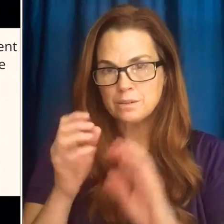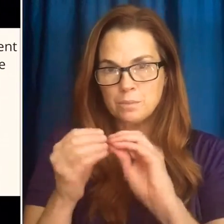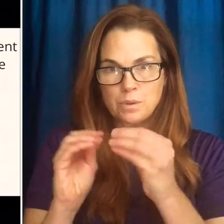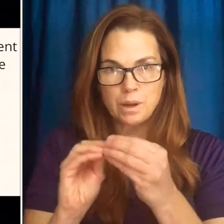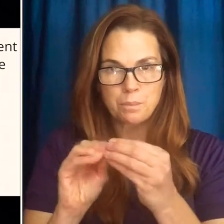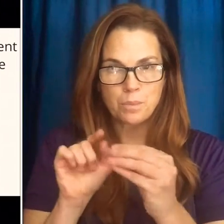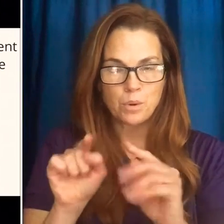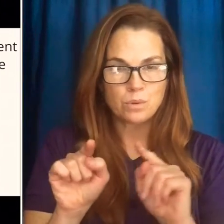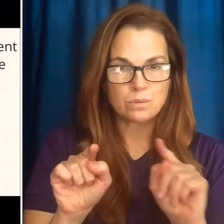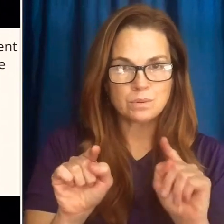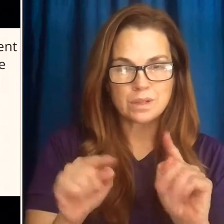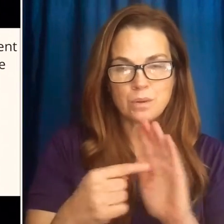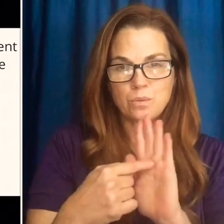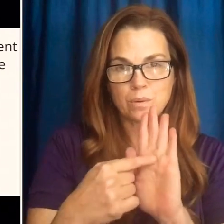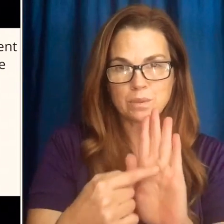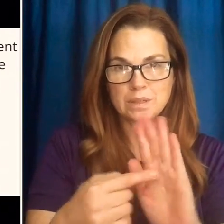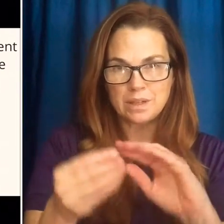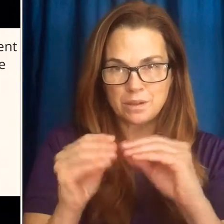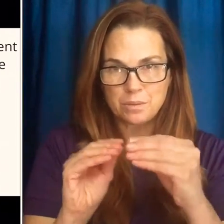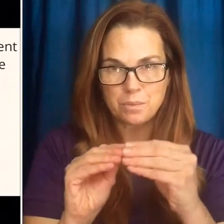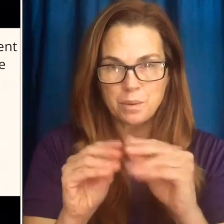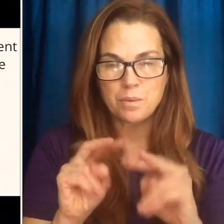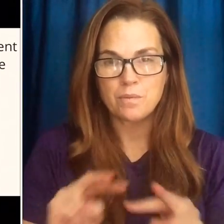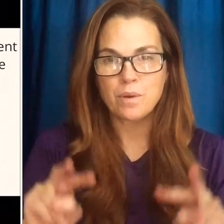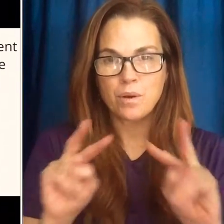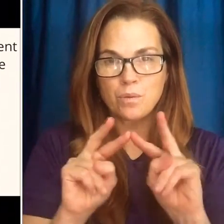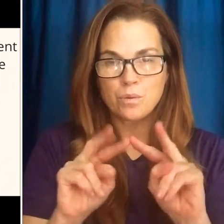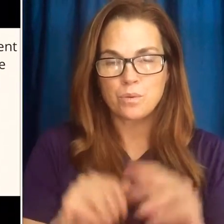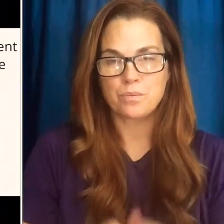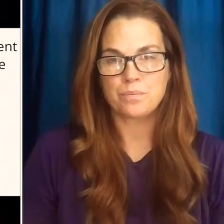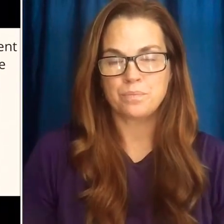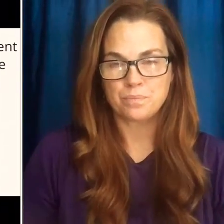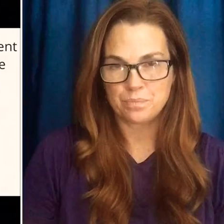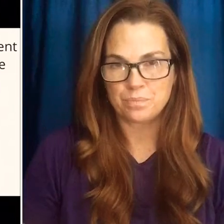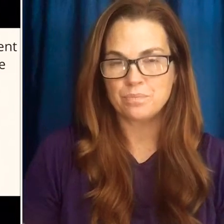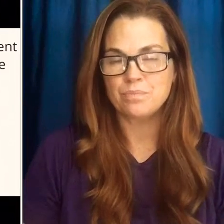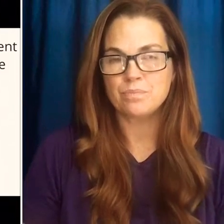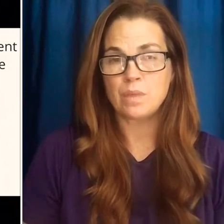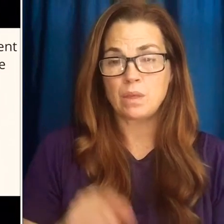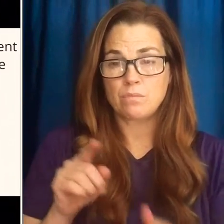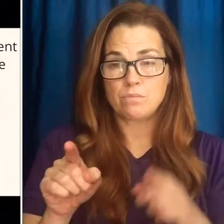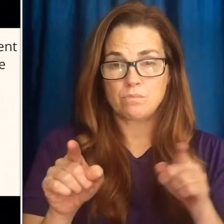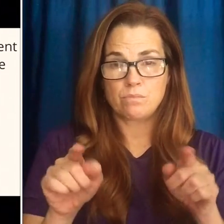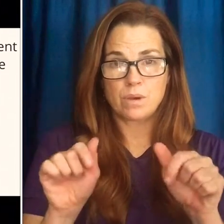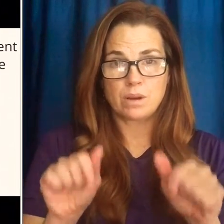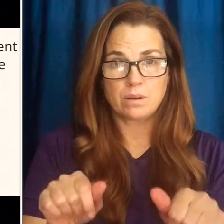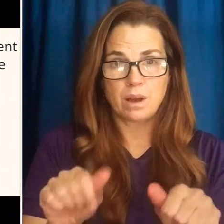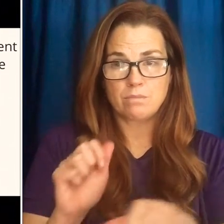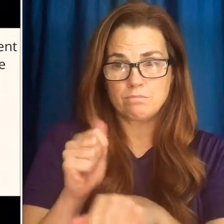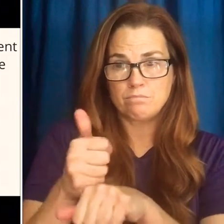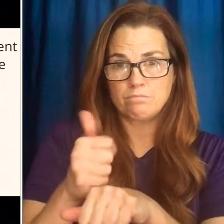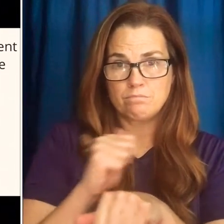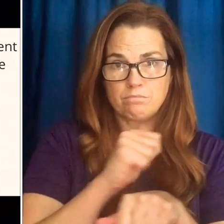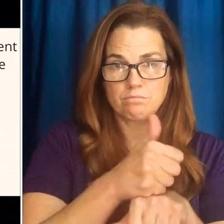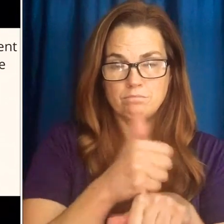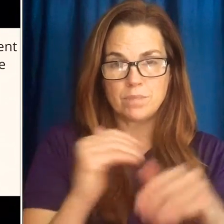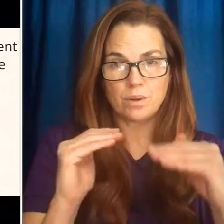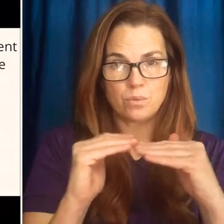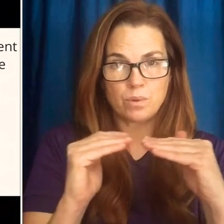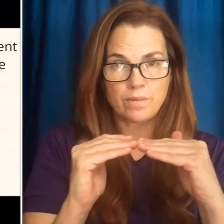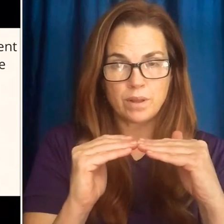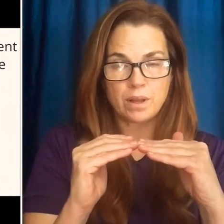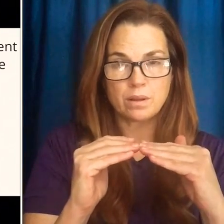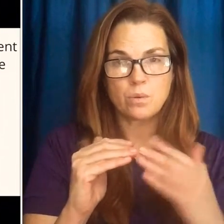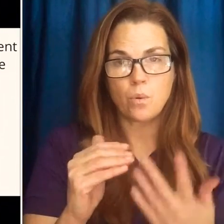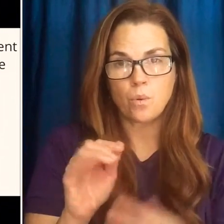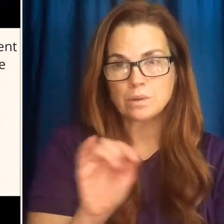represent equivalent or the same numerical values. Now, here's what I mean by that. I might have the